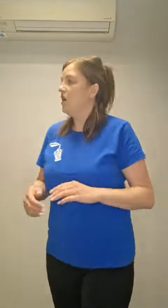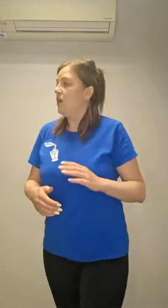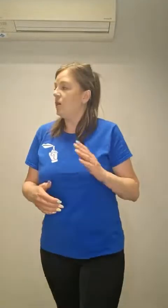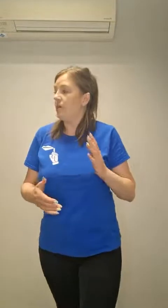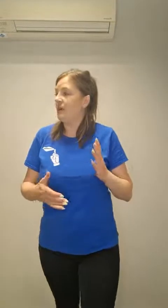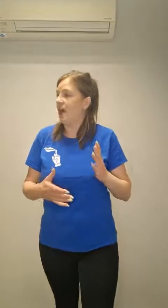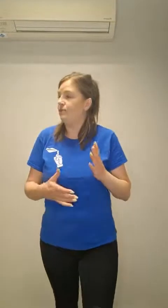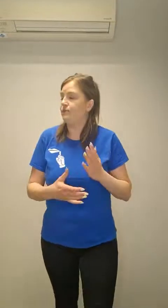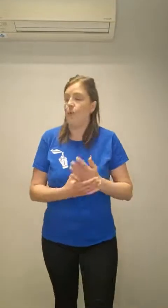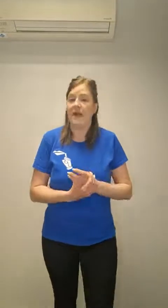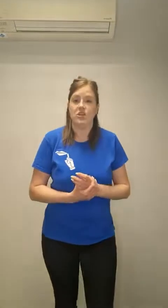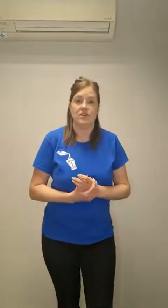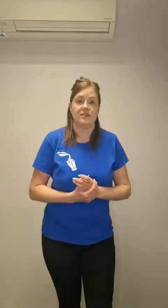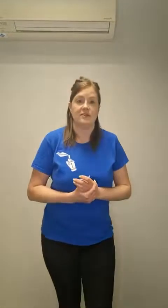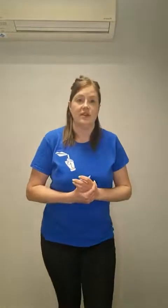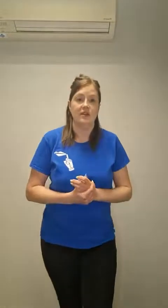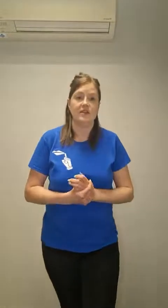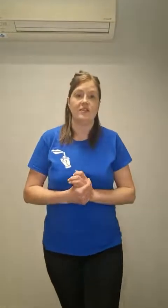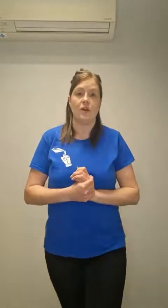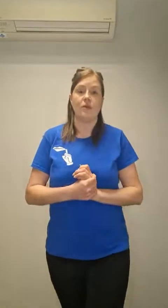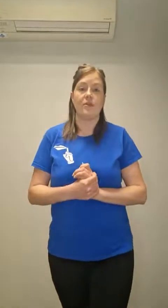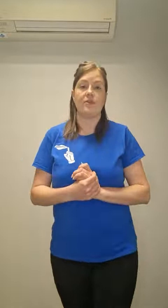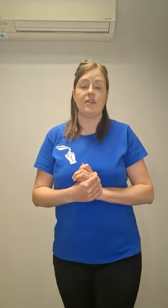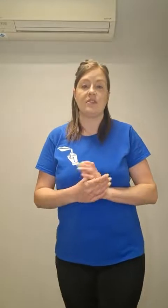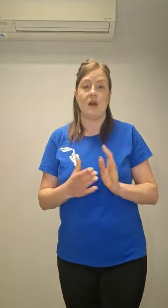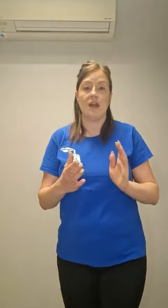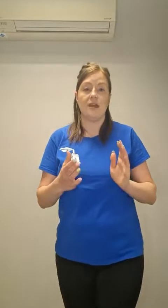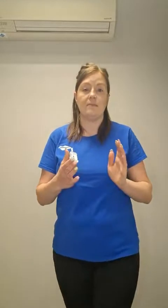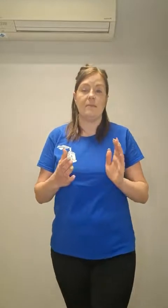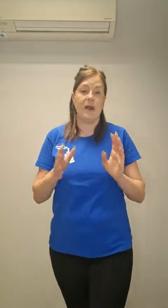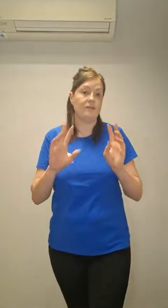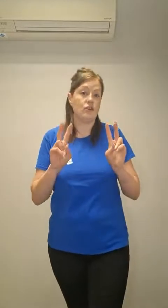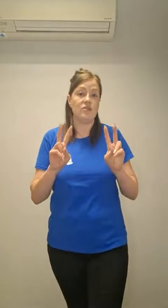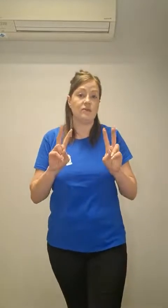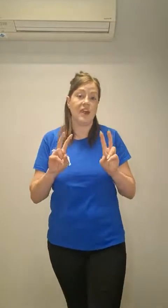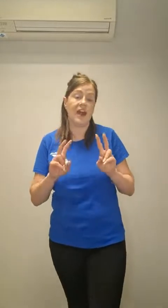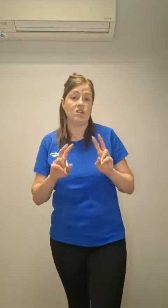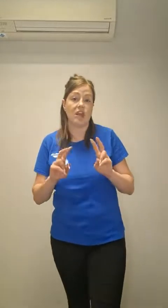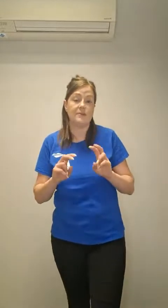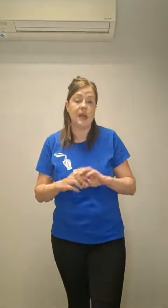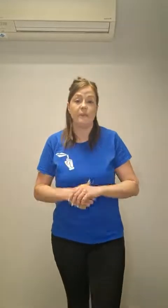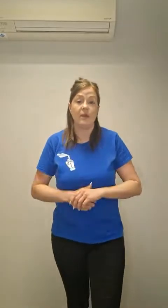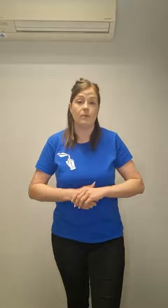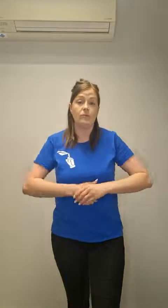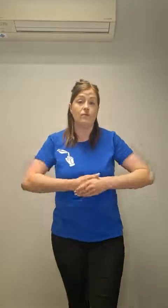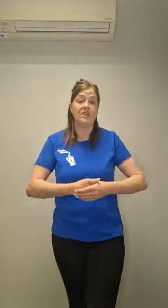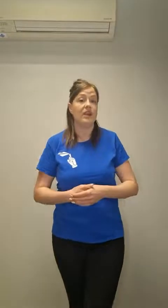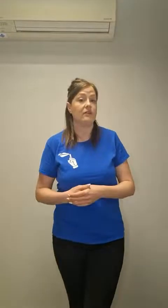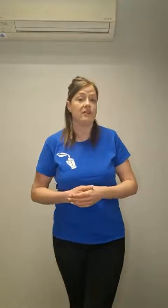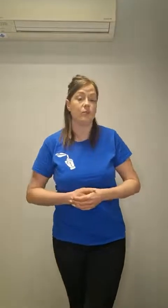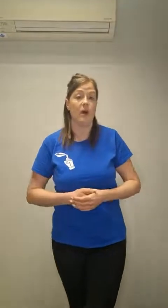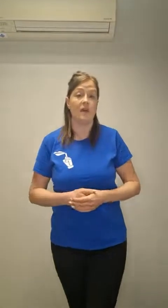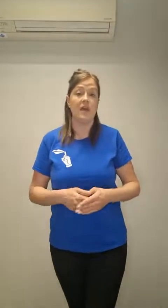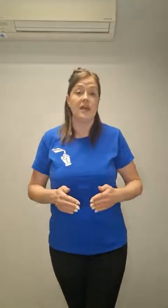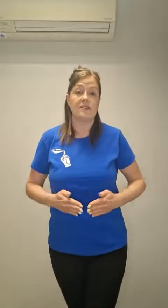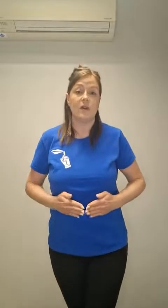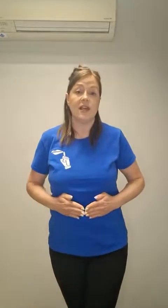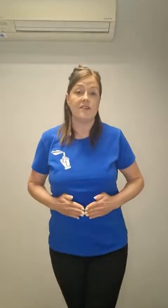Then we have formations. So the sign might have 2 different hand shapes, but they will move together as one. So like in the sign